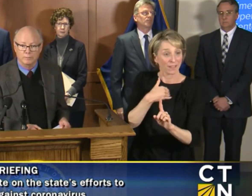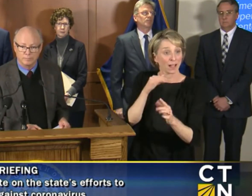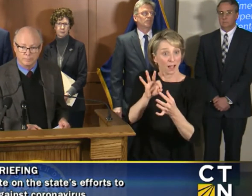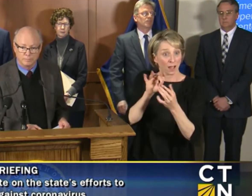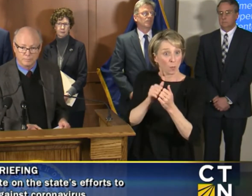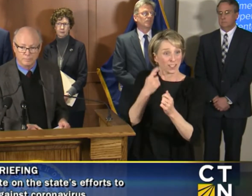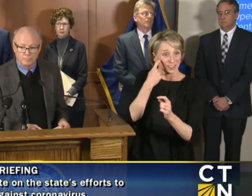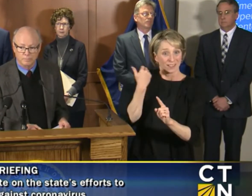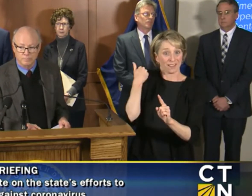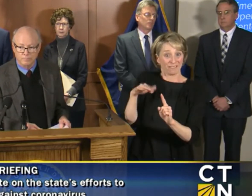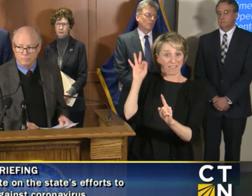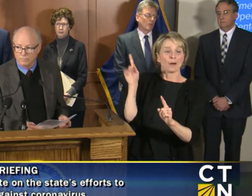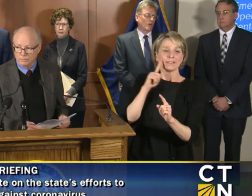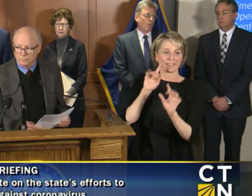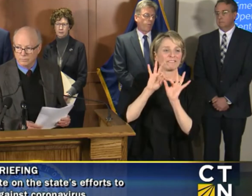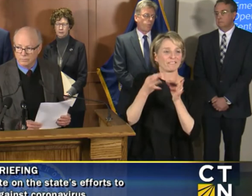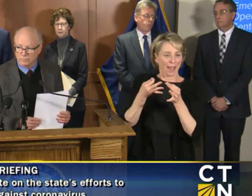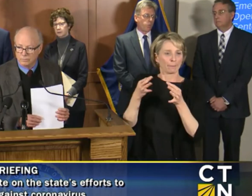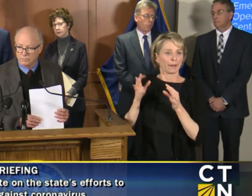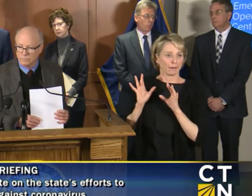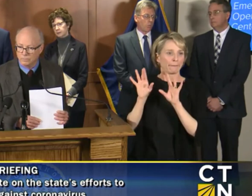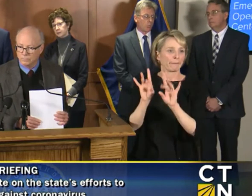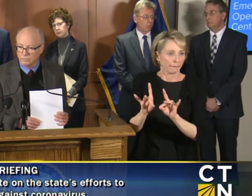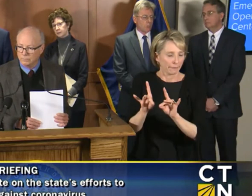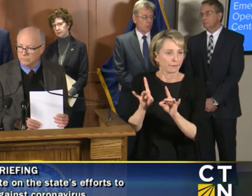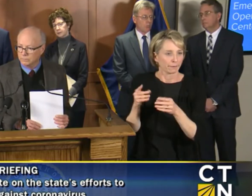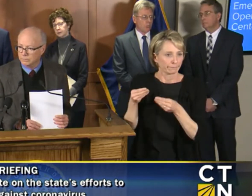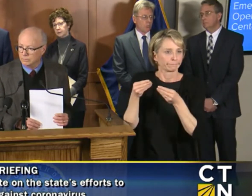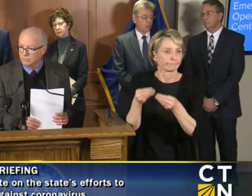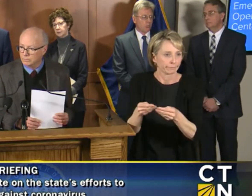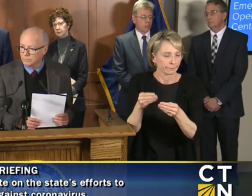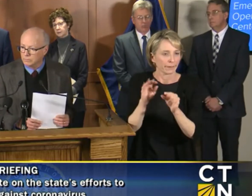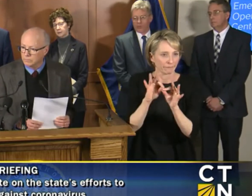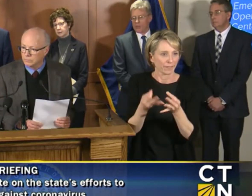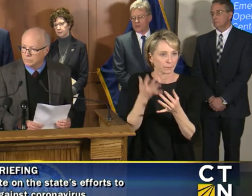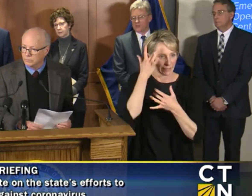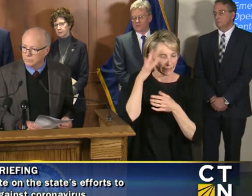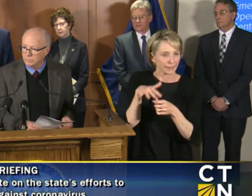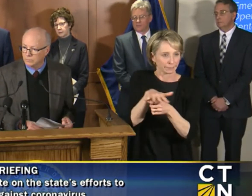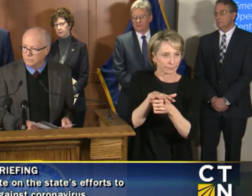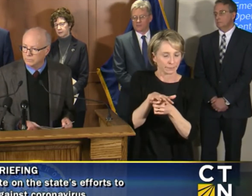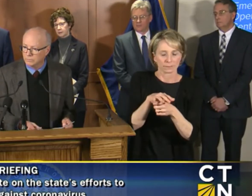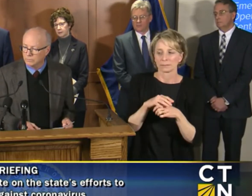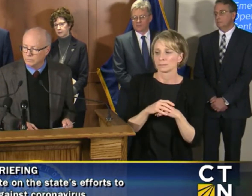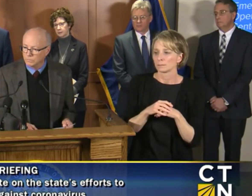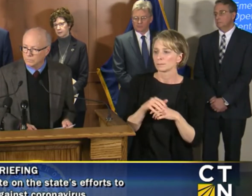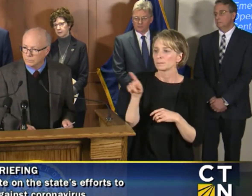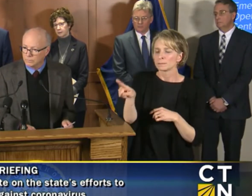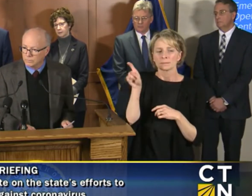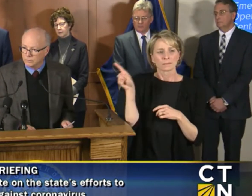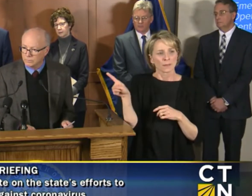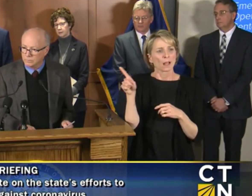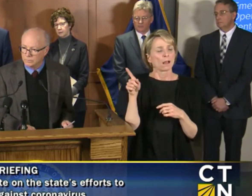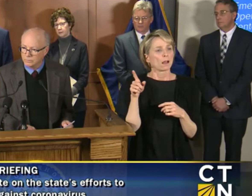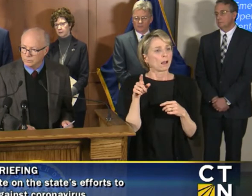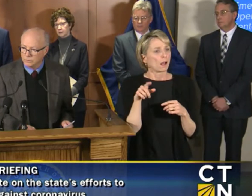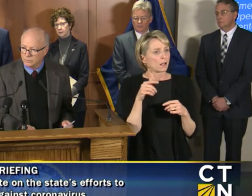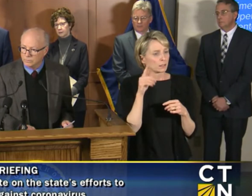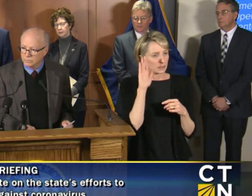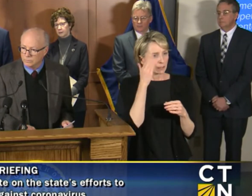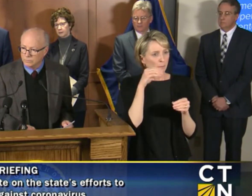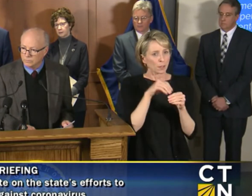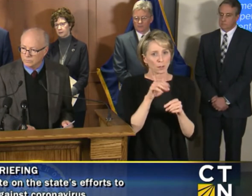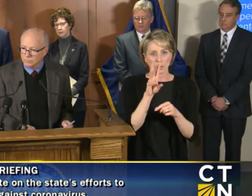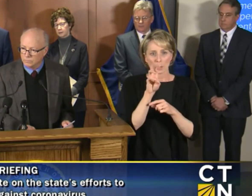on. Do you have any information other than Westport, where there was a large party and there were